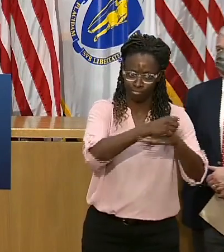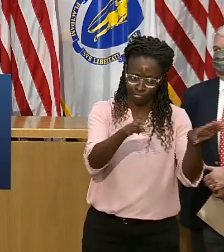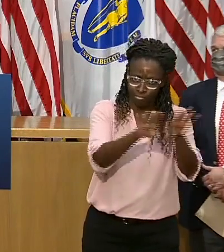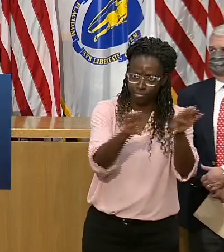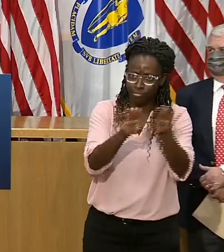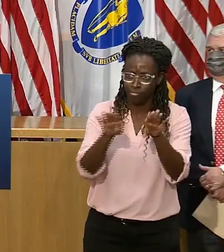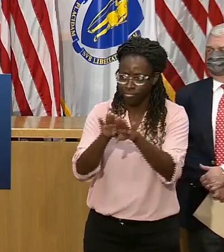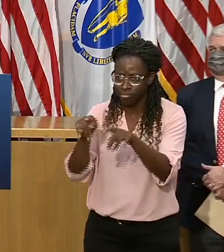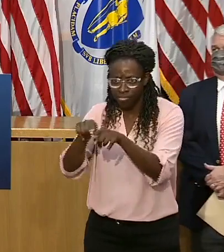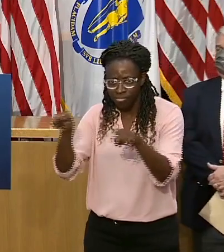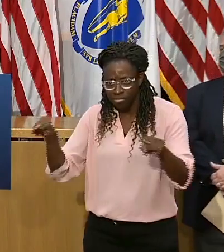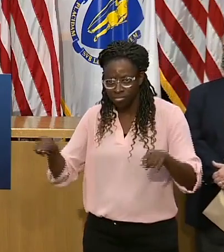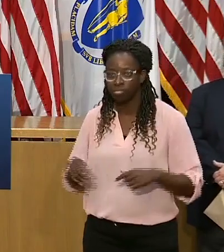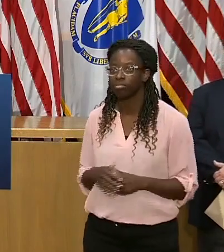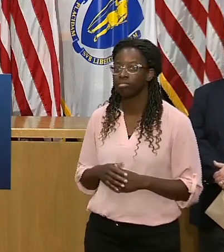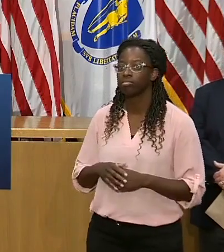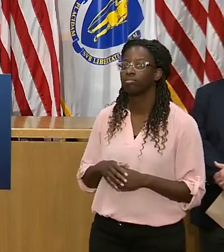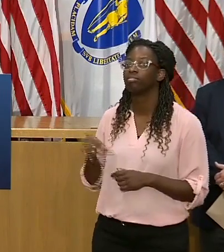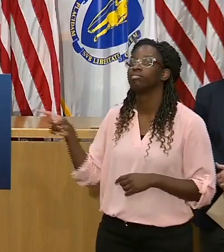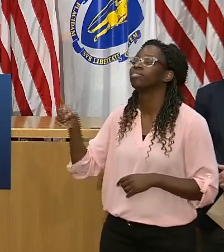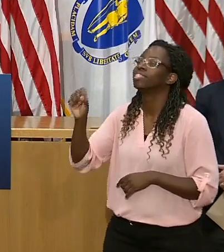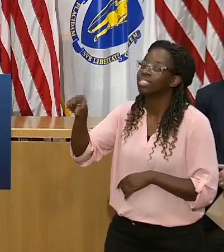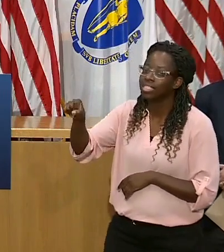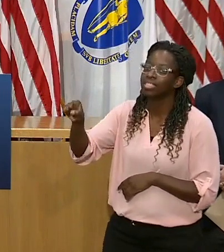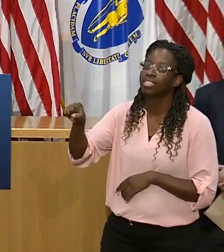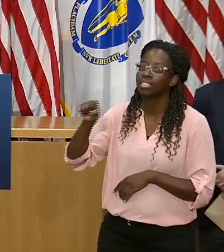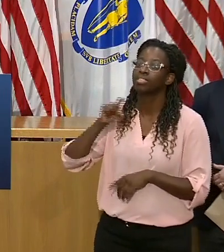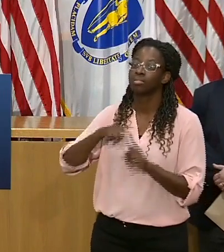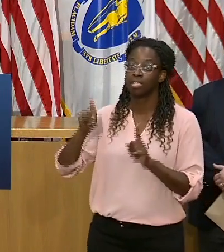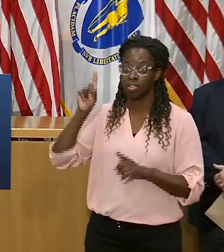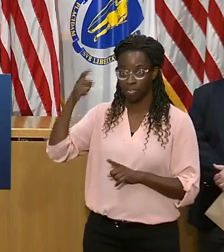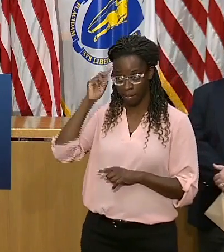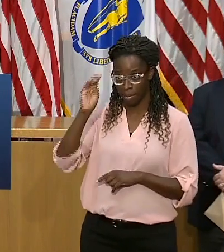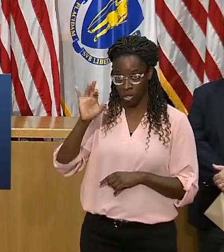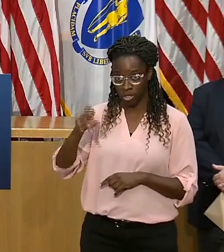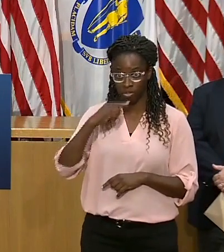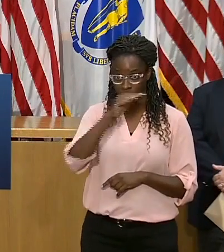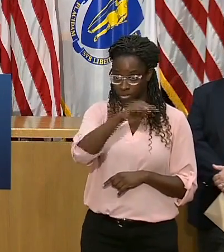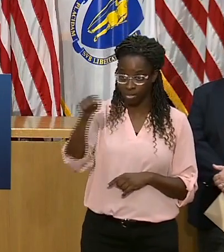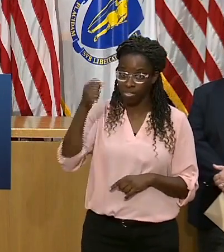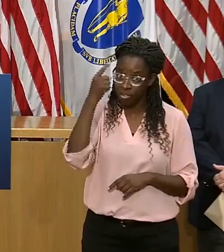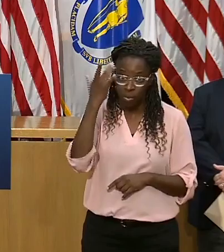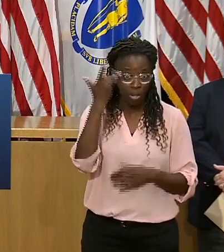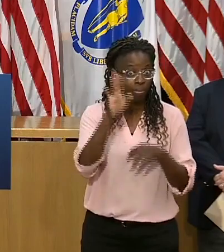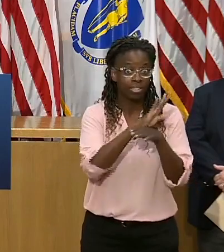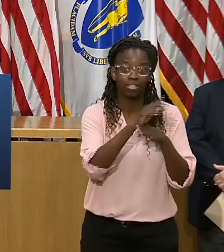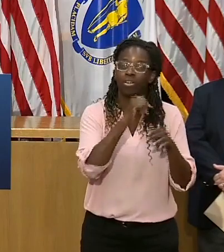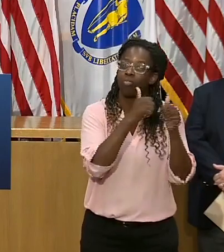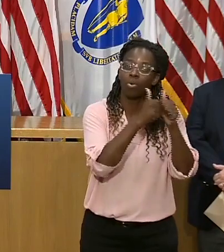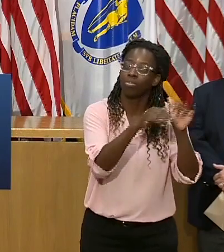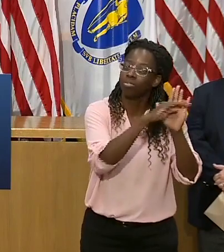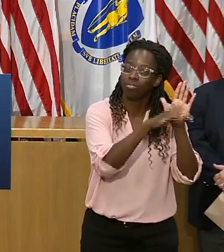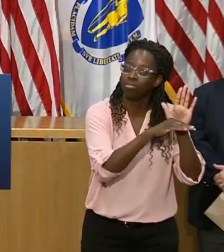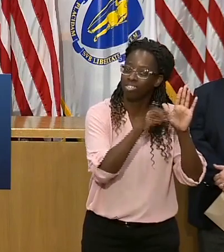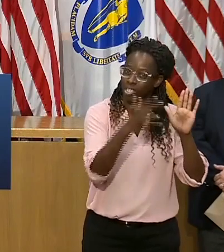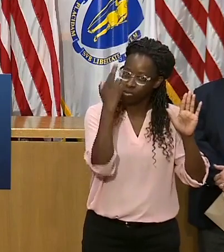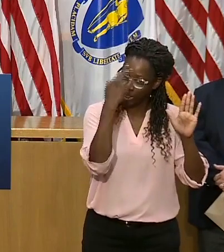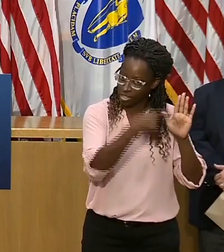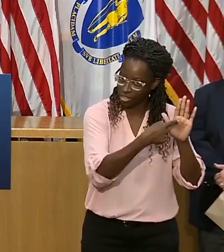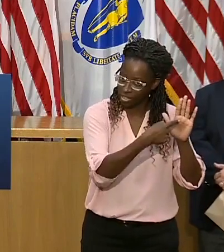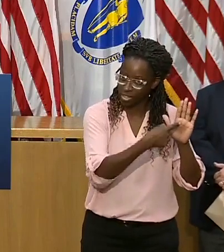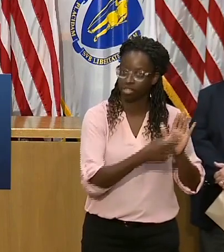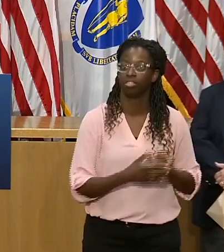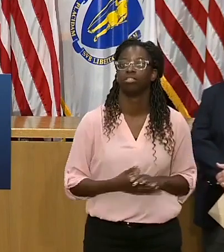And we've talked about the fact that between the ABCC and the Division of Professional Licensure, they've